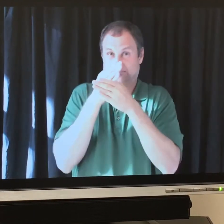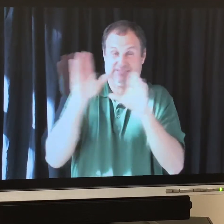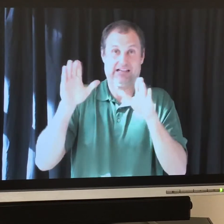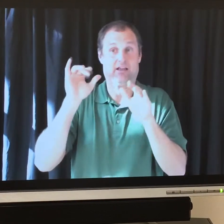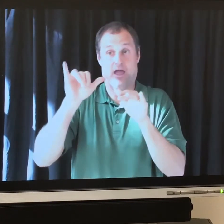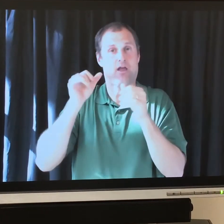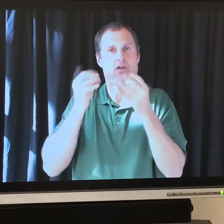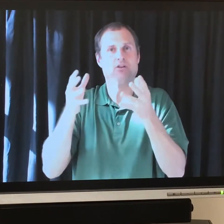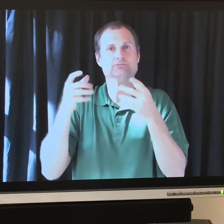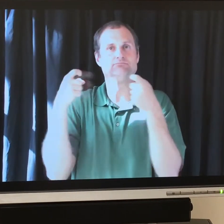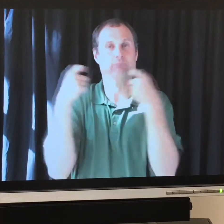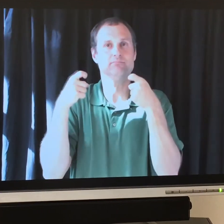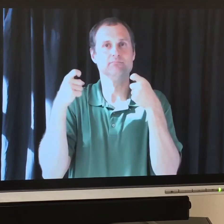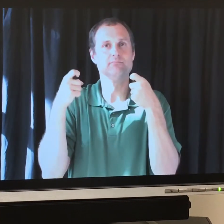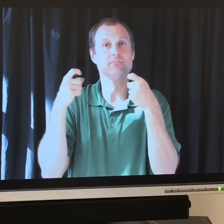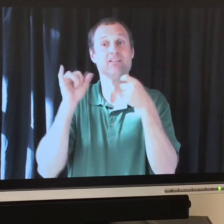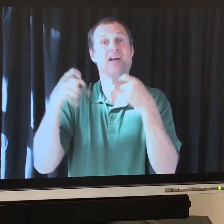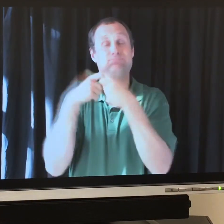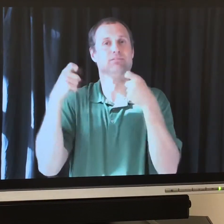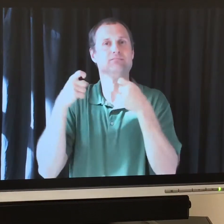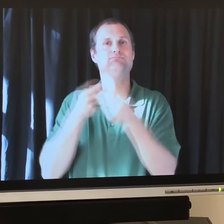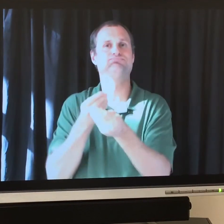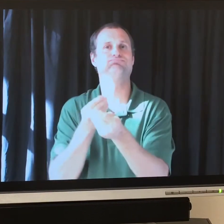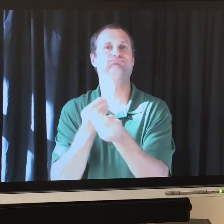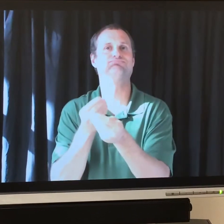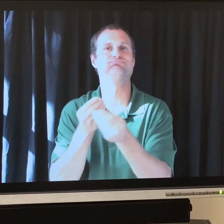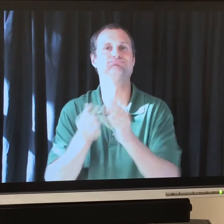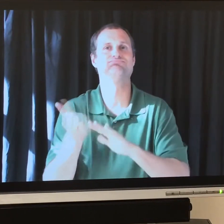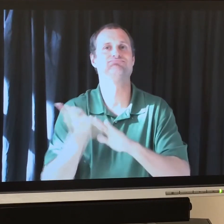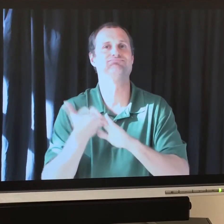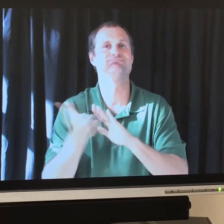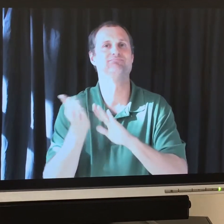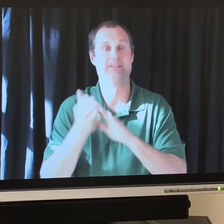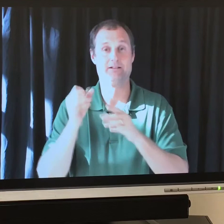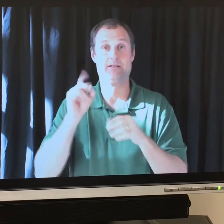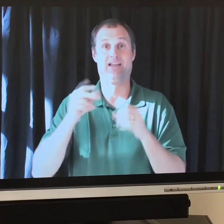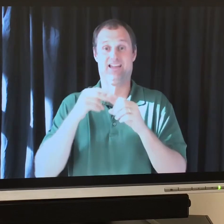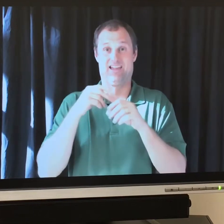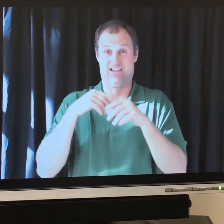So the proton is positive and the electron is negative, and that splitting creates energy.